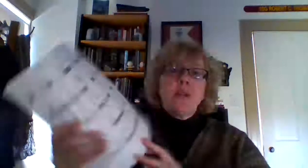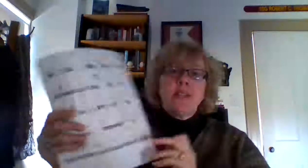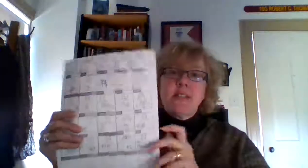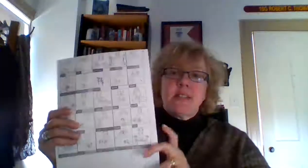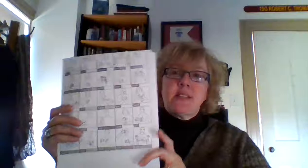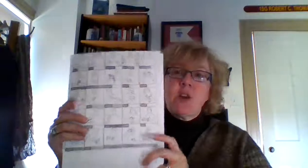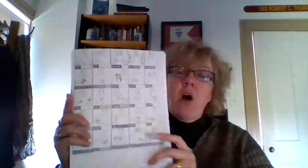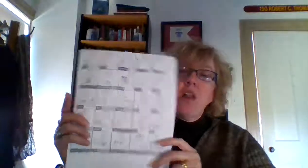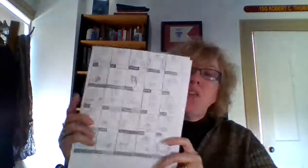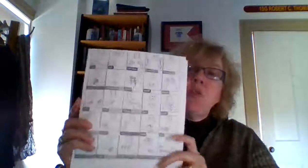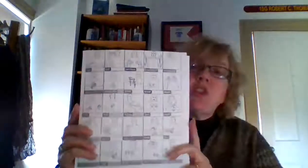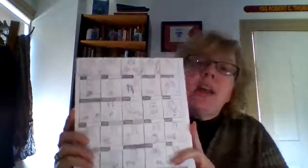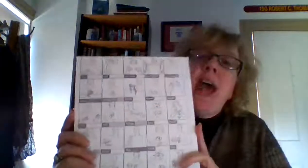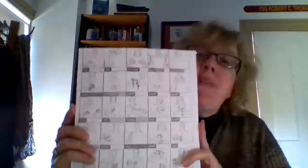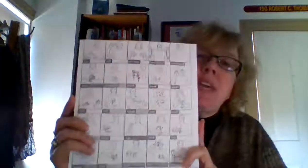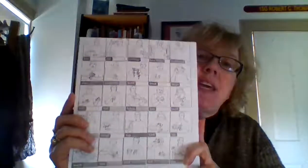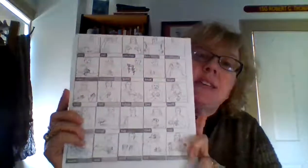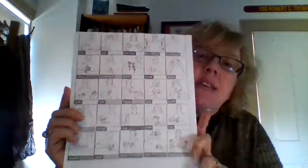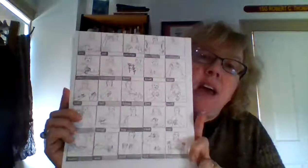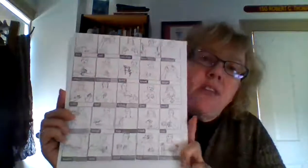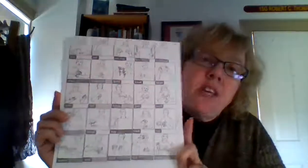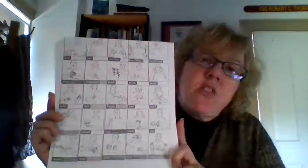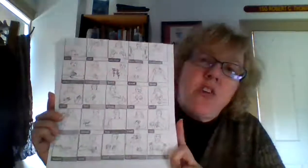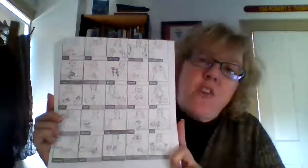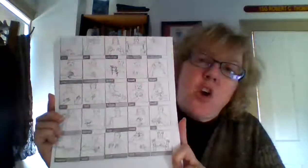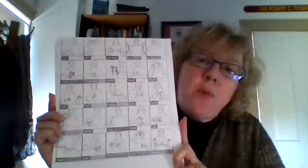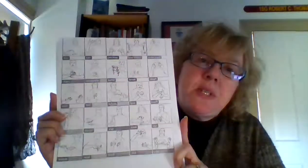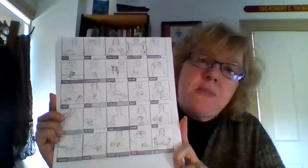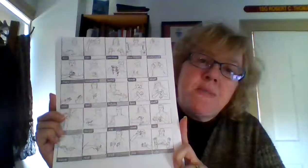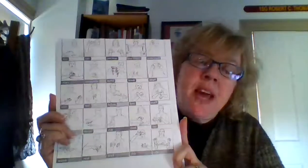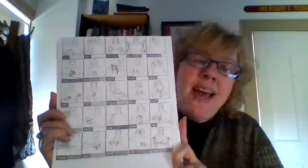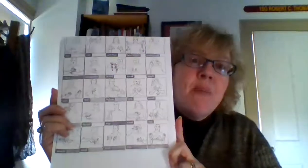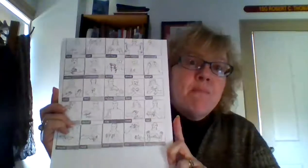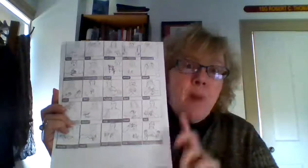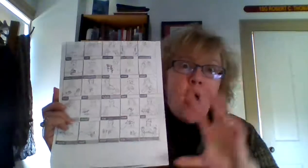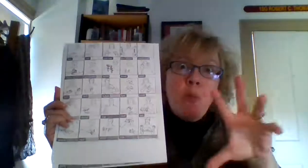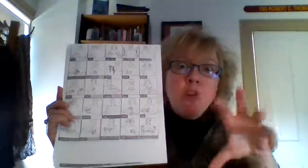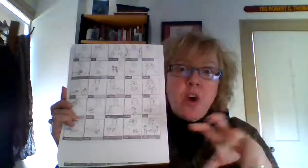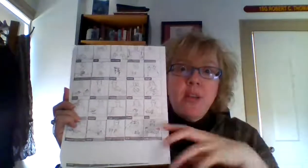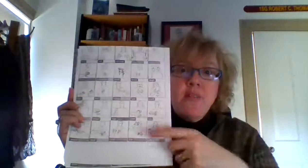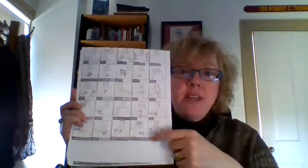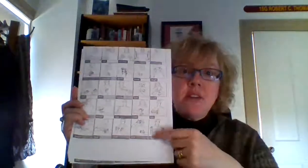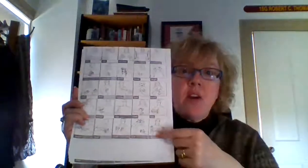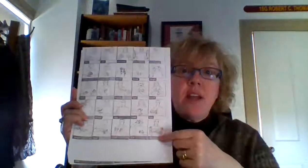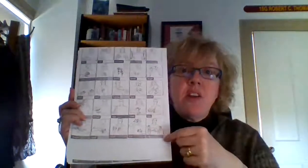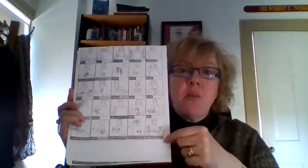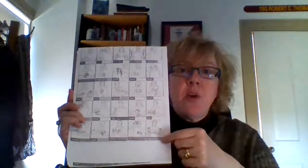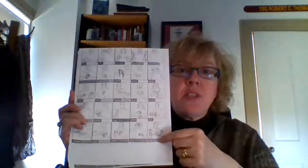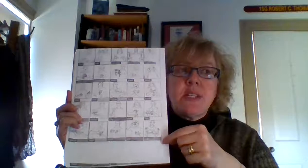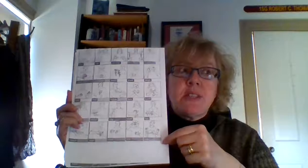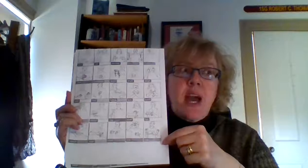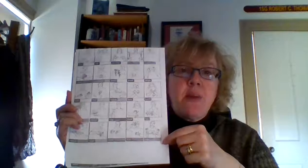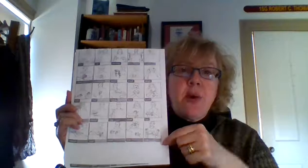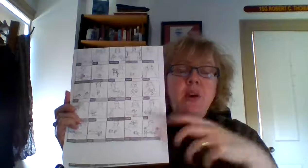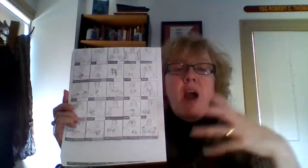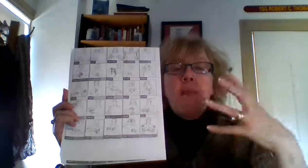this. So all of you should have these. These are the verbs. Almost all of these are in your emergency sign book, but